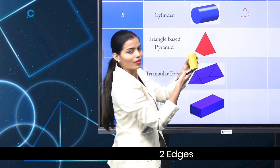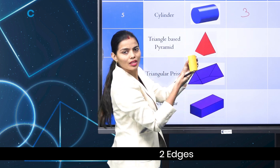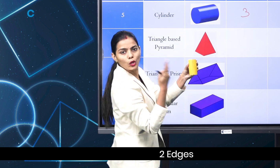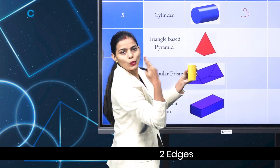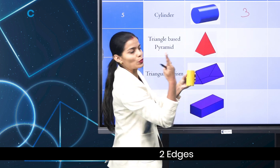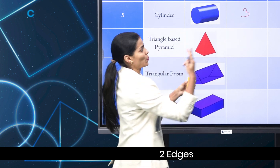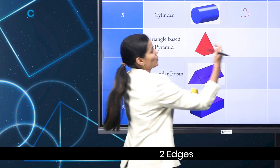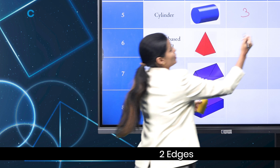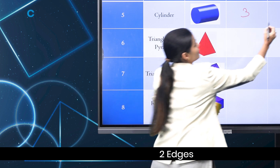2 edges,